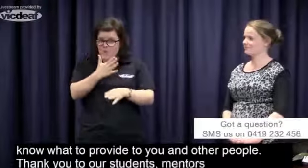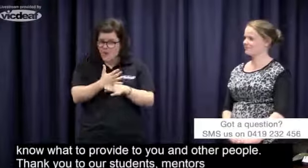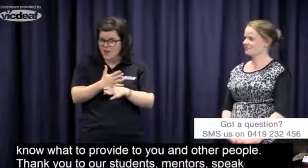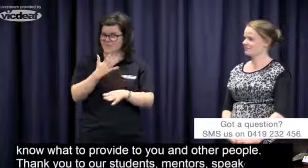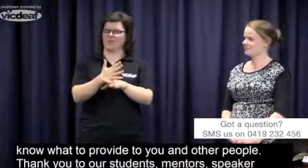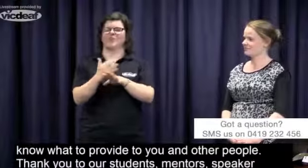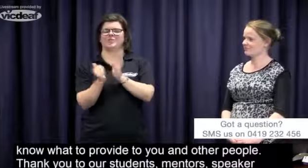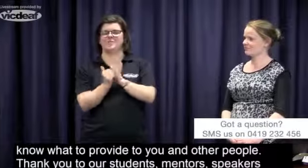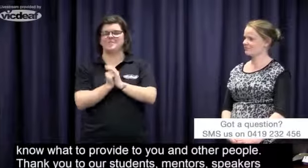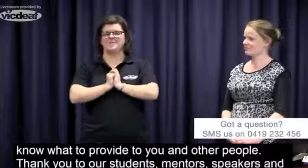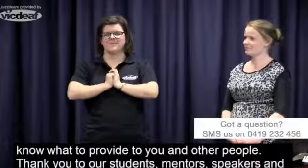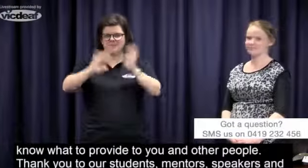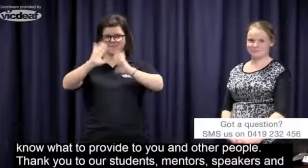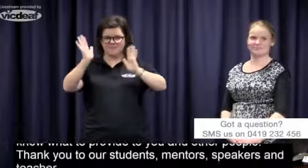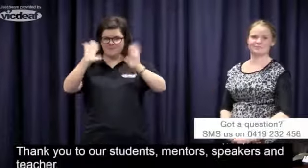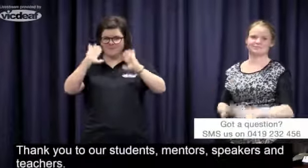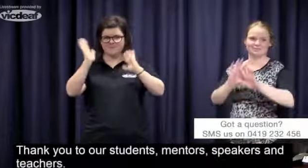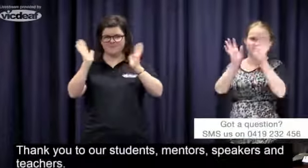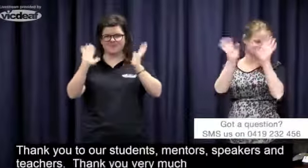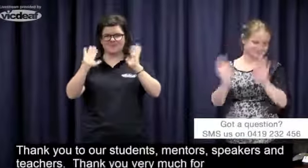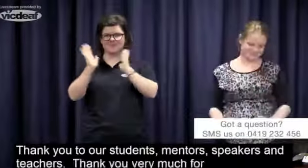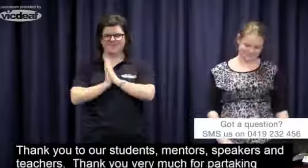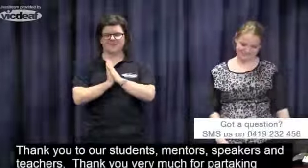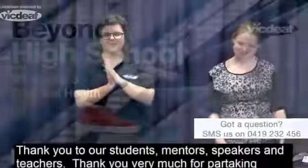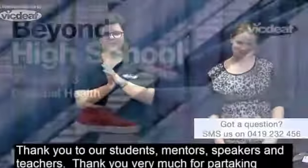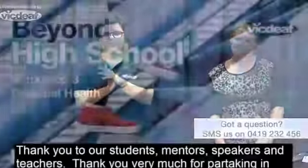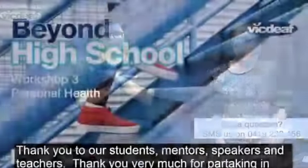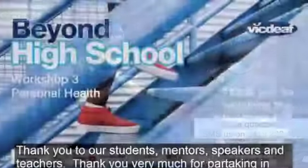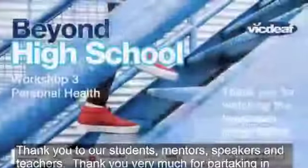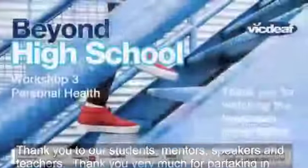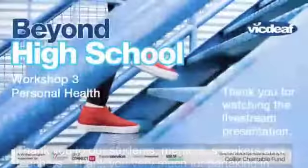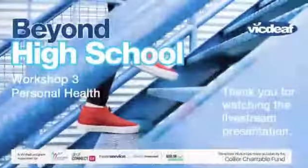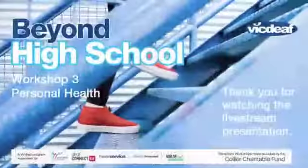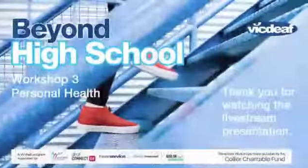for partaking in the workshop, and we'll see you for next week's transition workshop. Bye-bye.